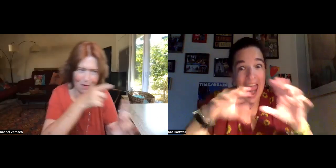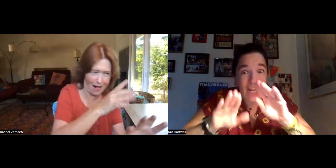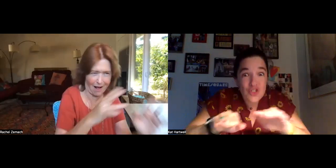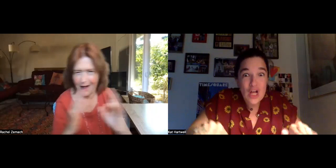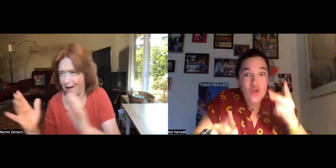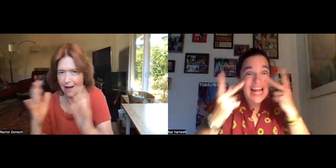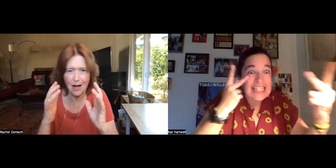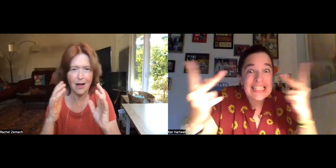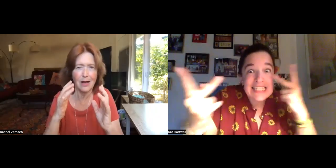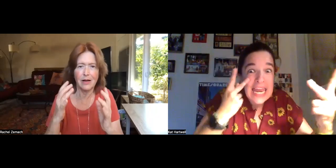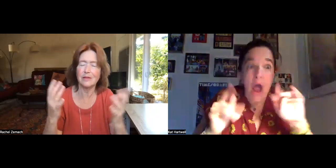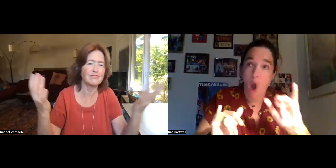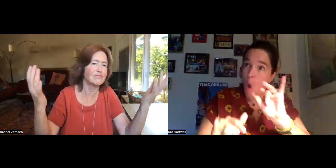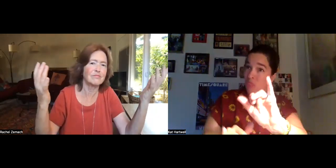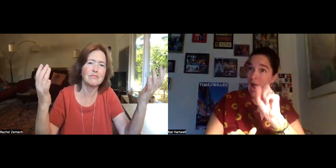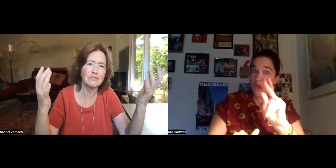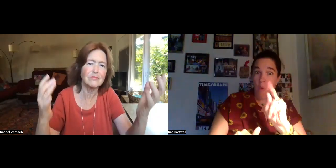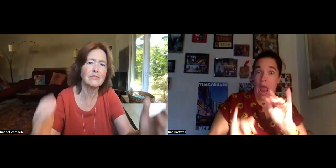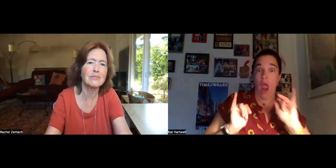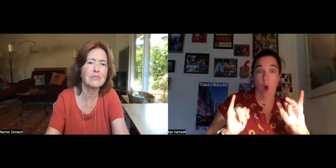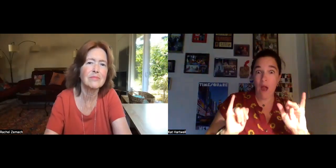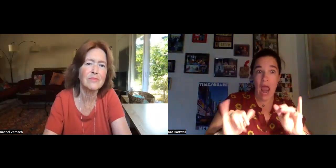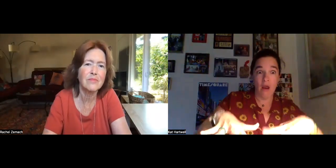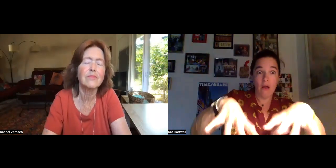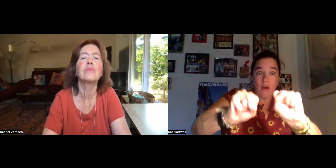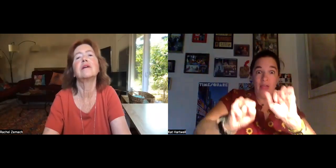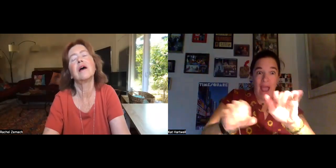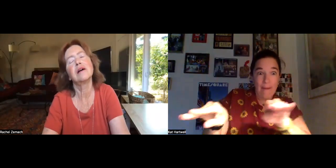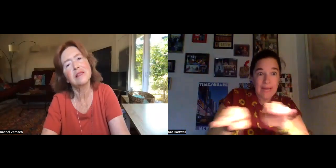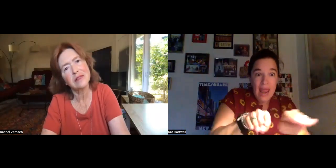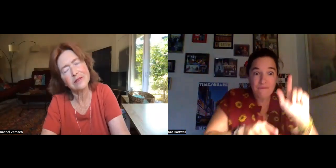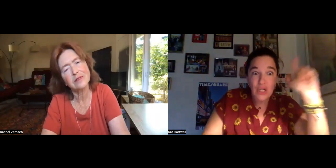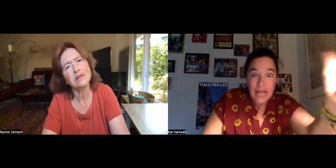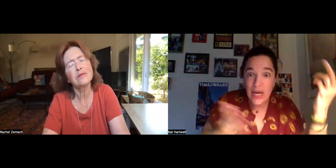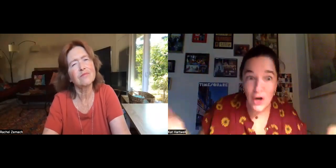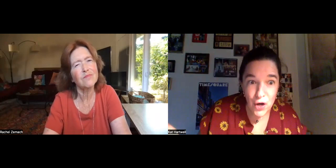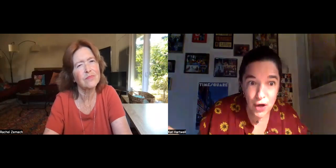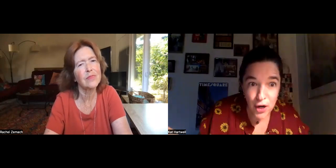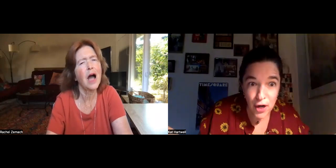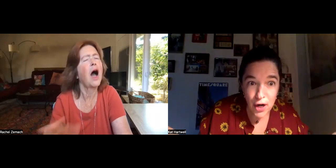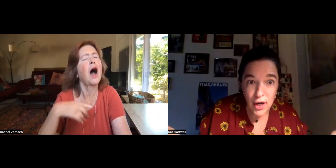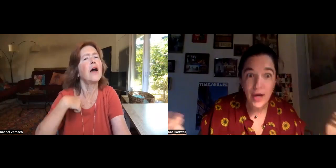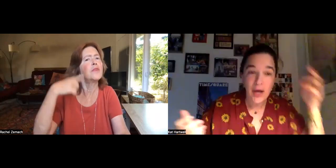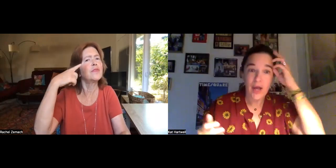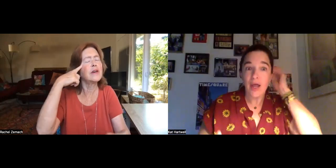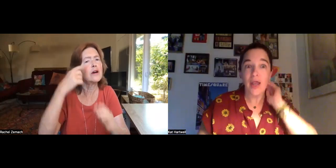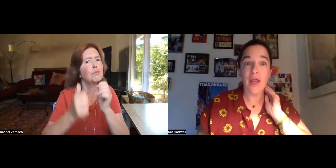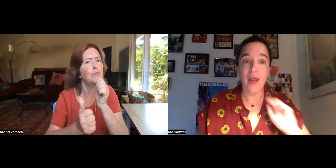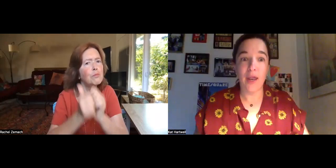And children can see, oh, that's okay. That behavior later. I think